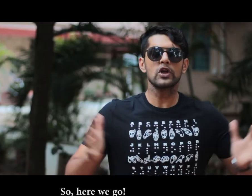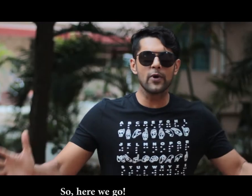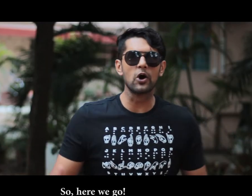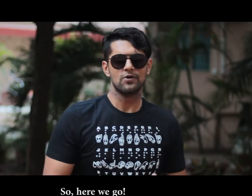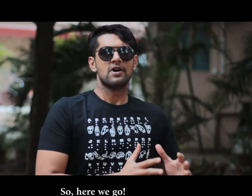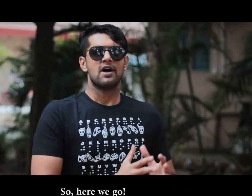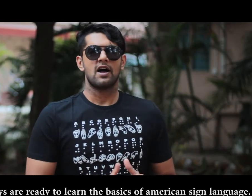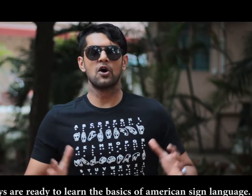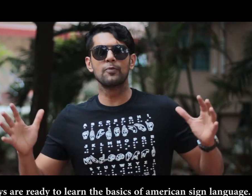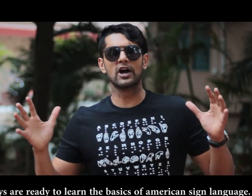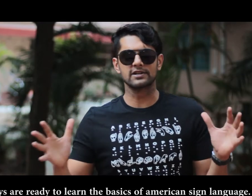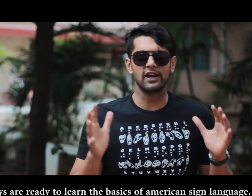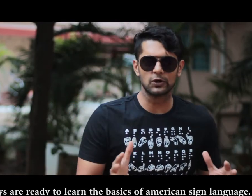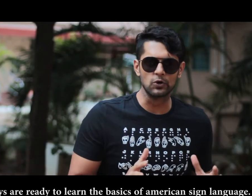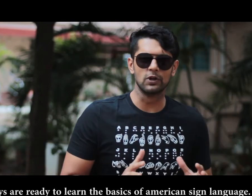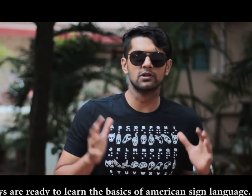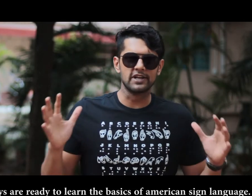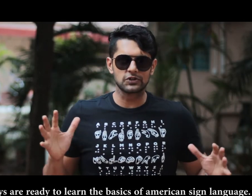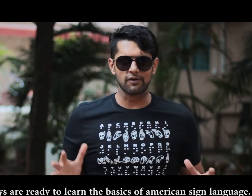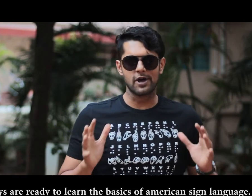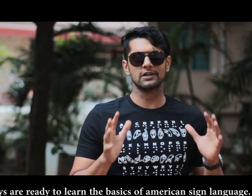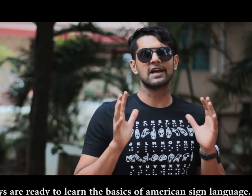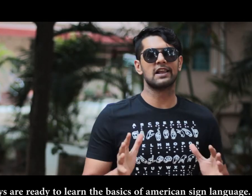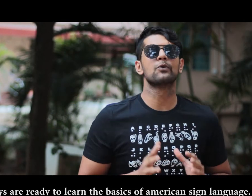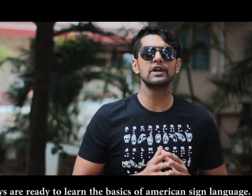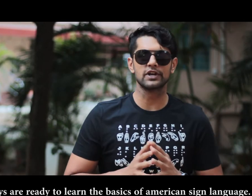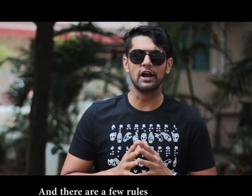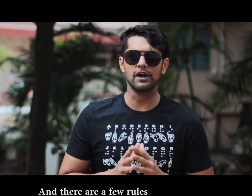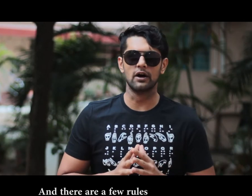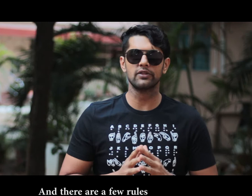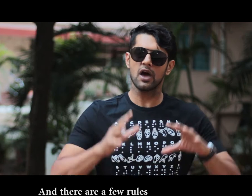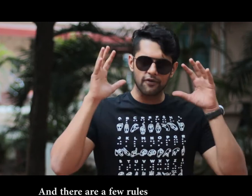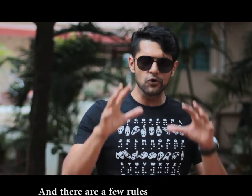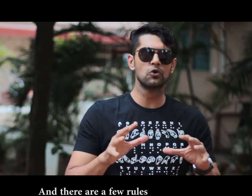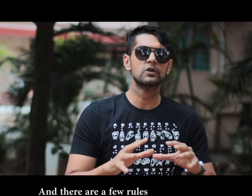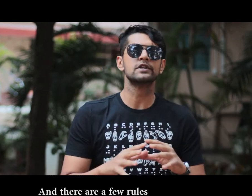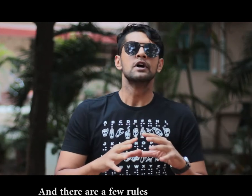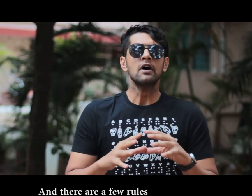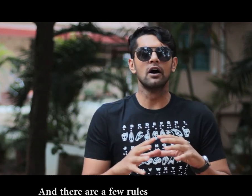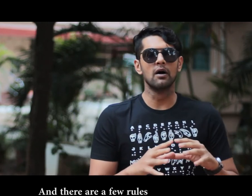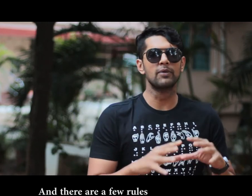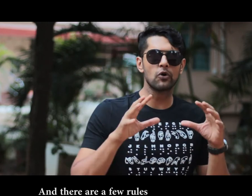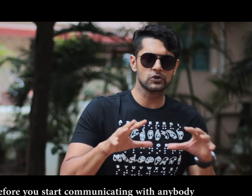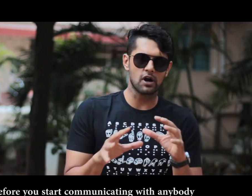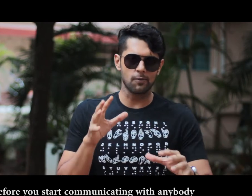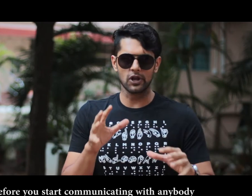So here we go. I hope you guys are ready to learn the basics of American Sign Language, and there are a few rules before you start communicating